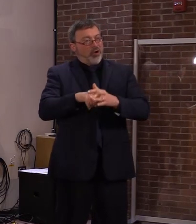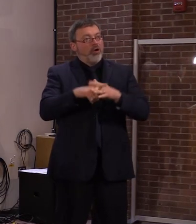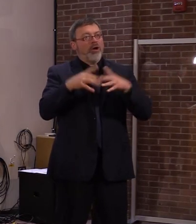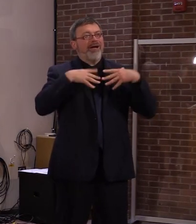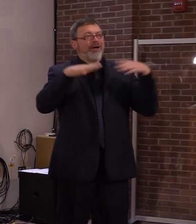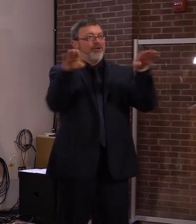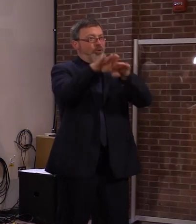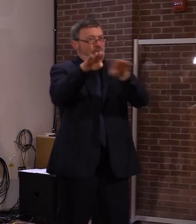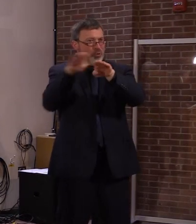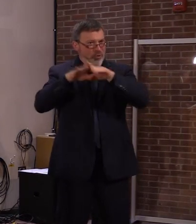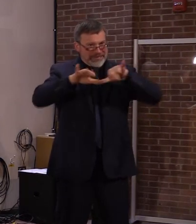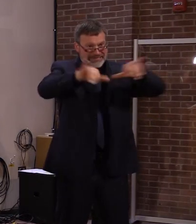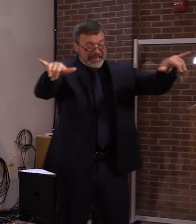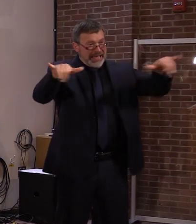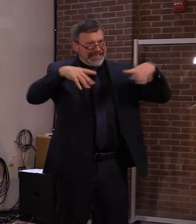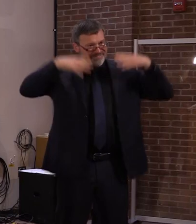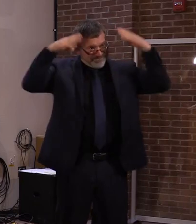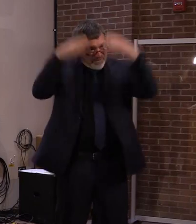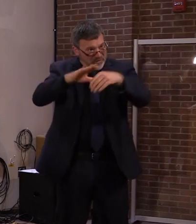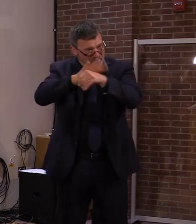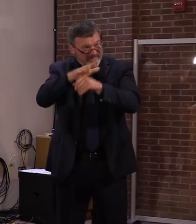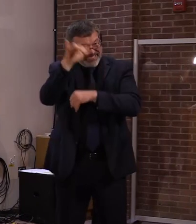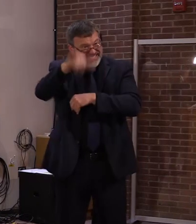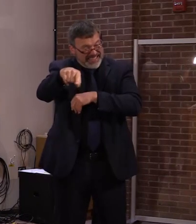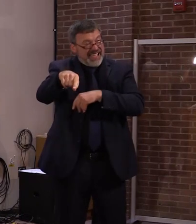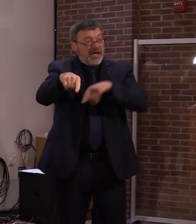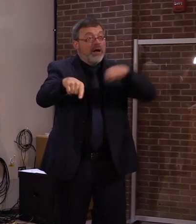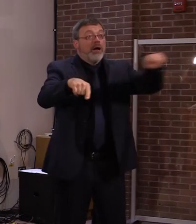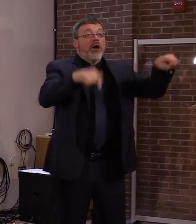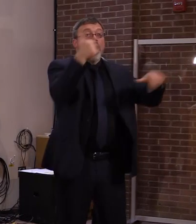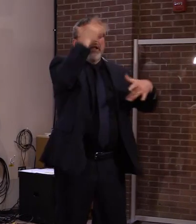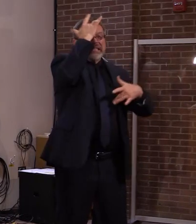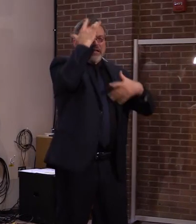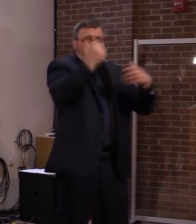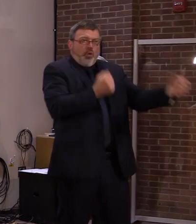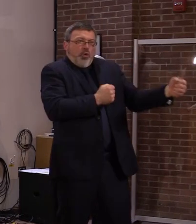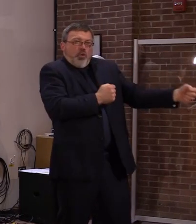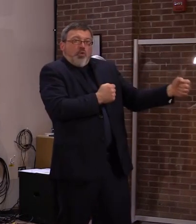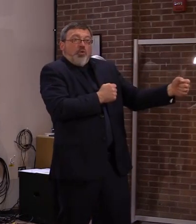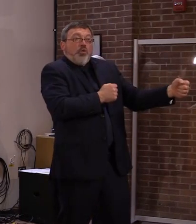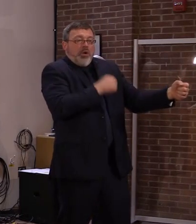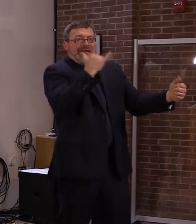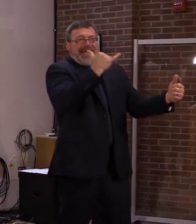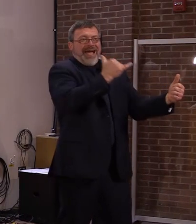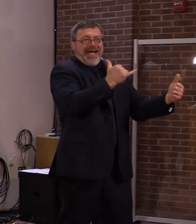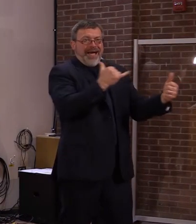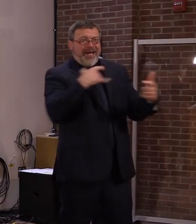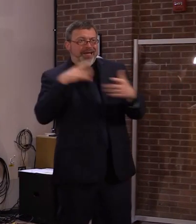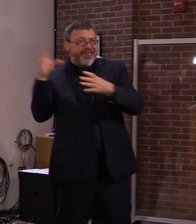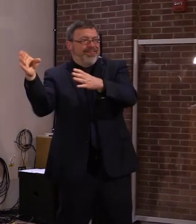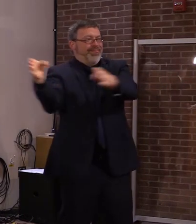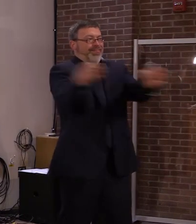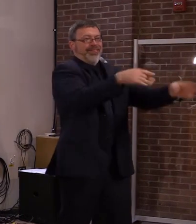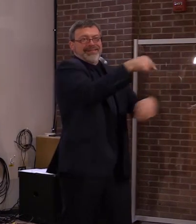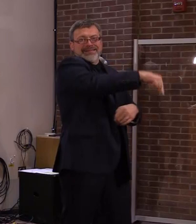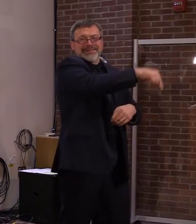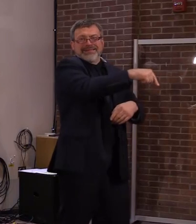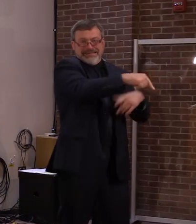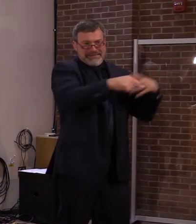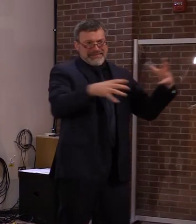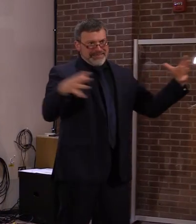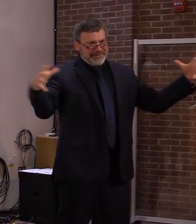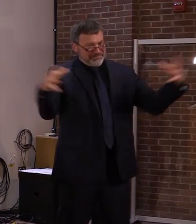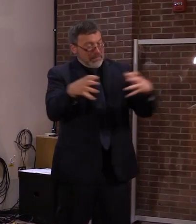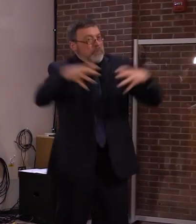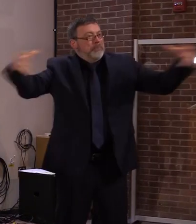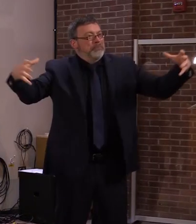say, 25%, then the system could be in jeopardy. Think of it this way. If